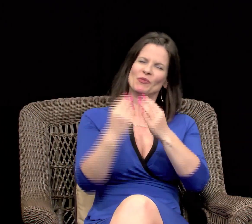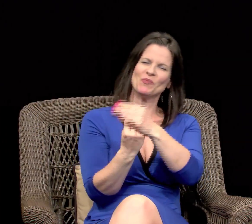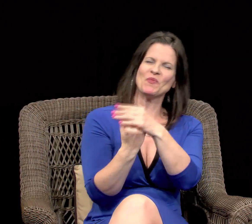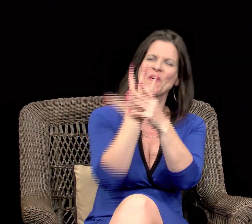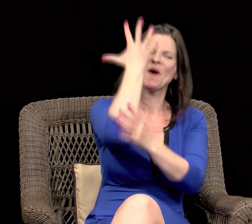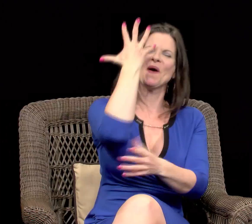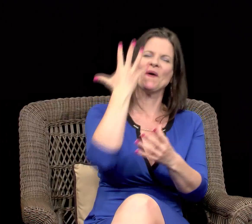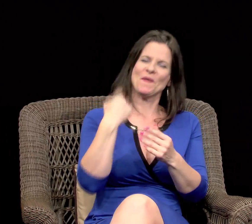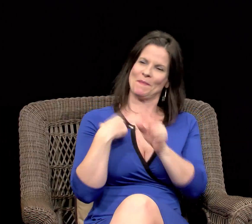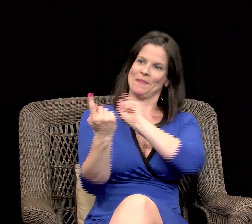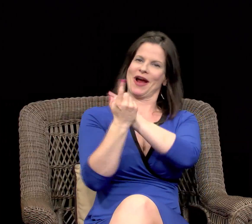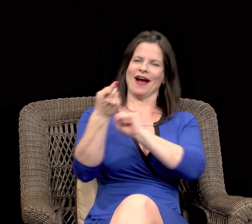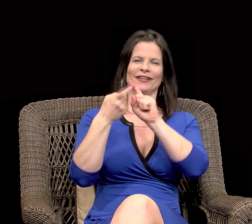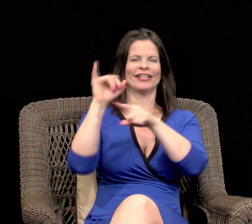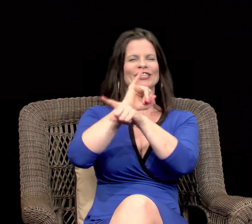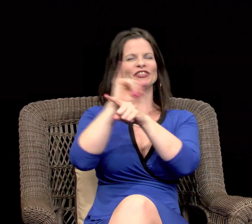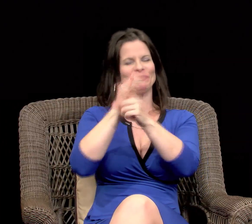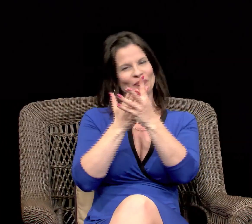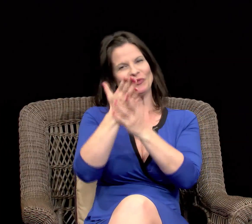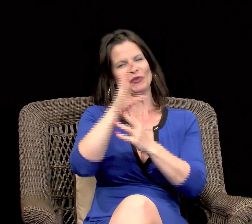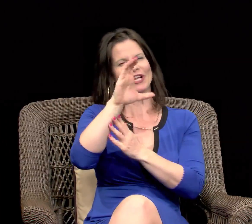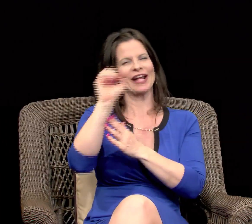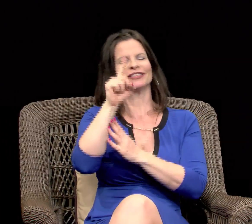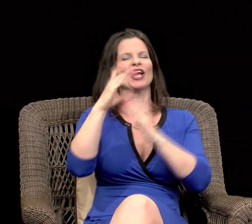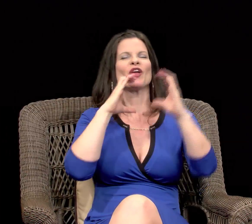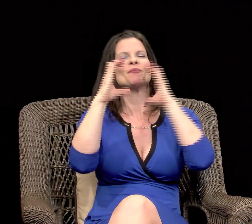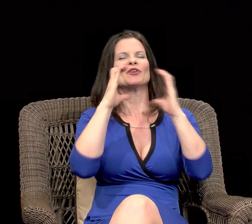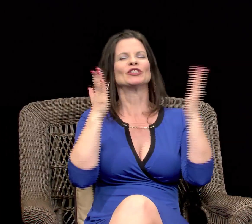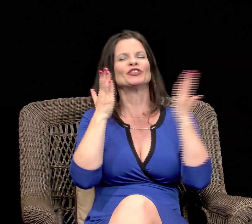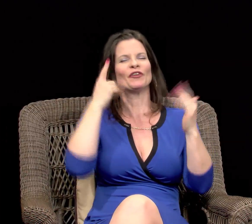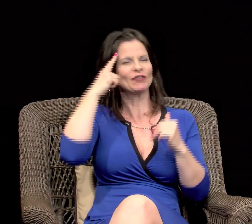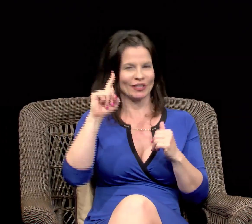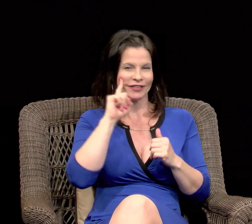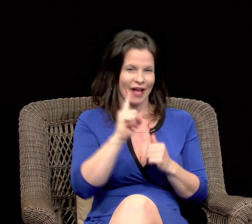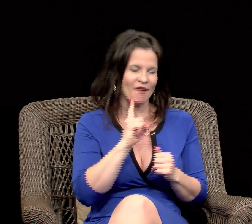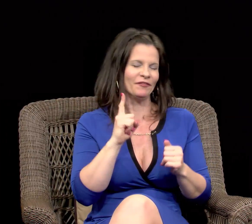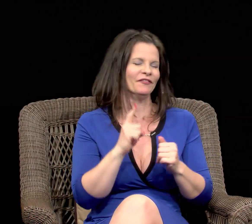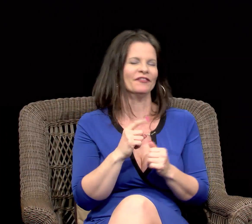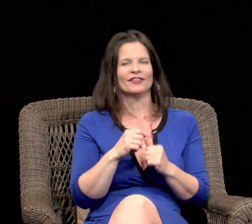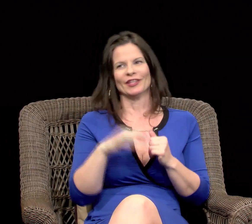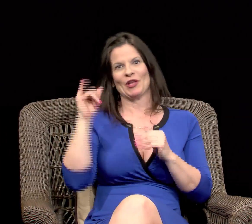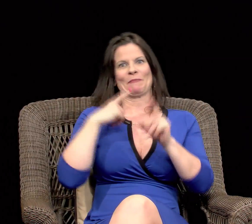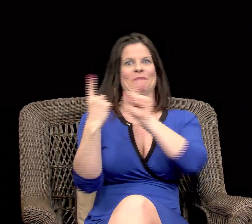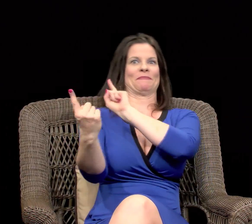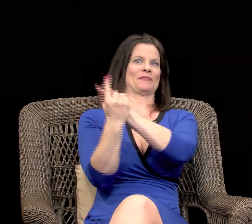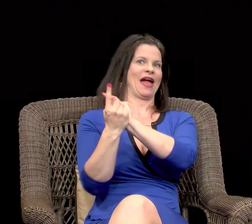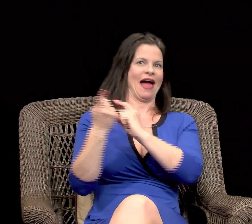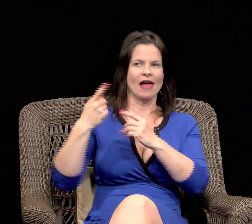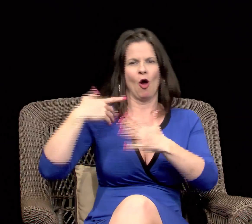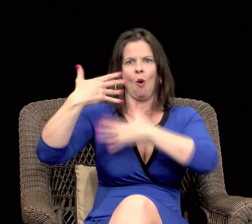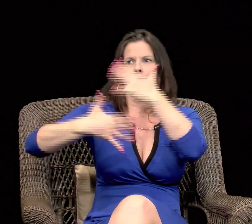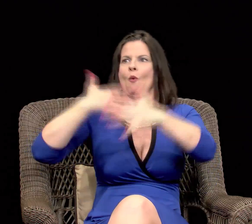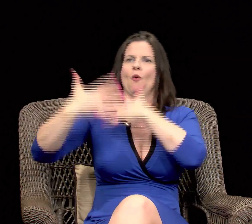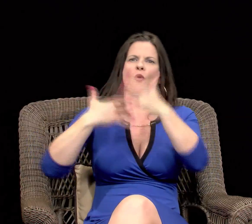experience, and I've seen her grow. I met her as an intern in the in